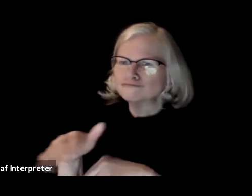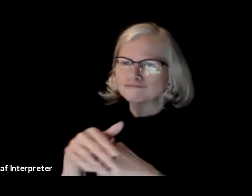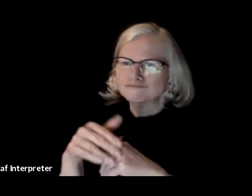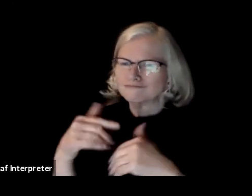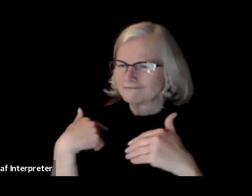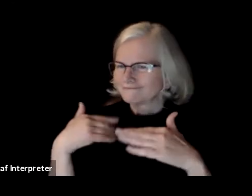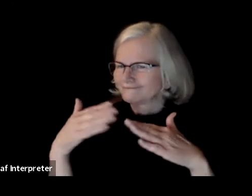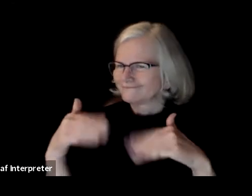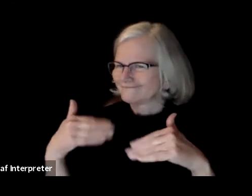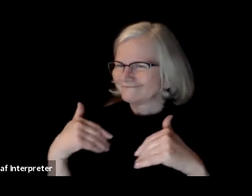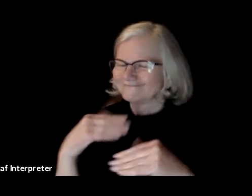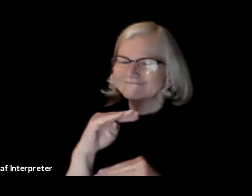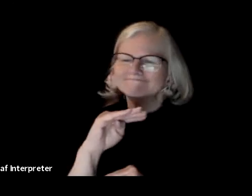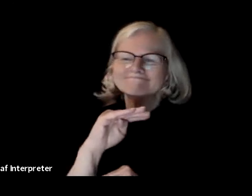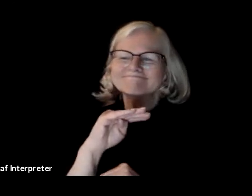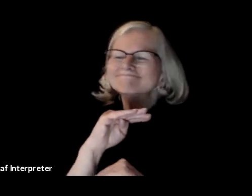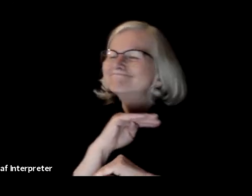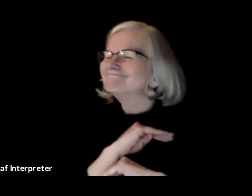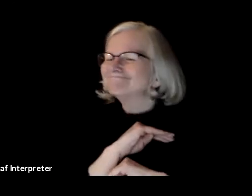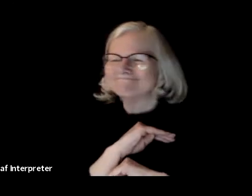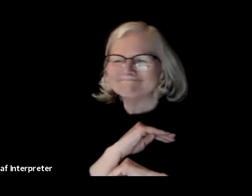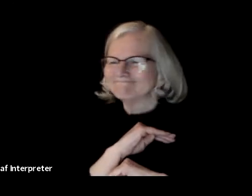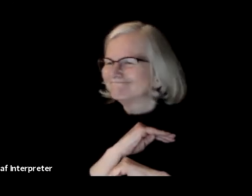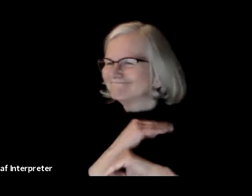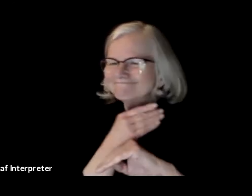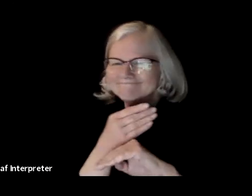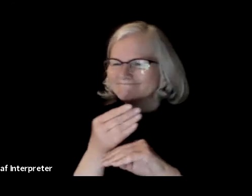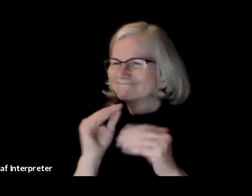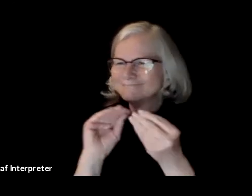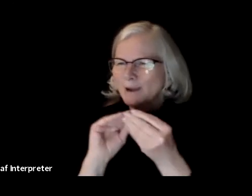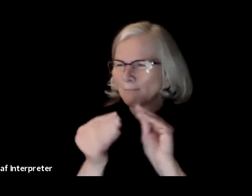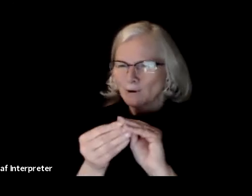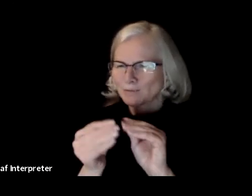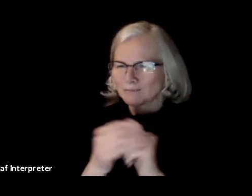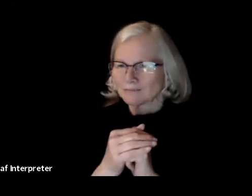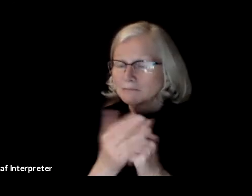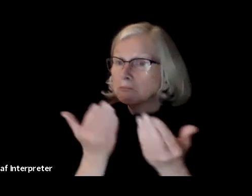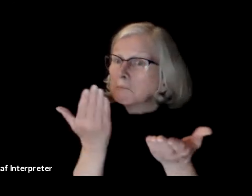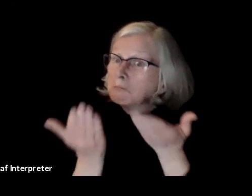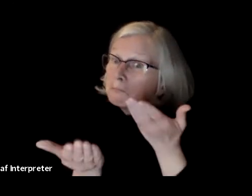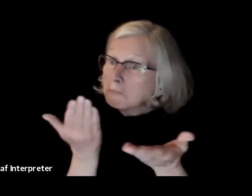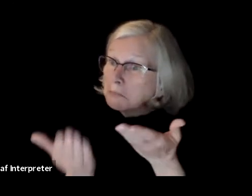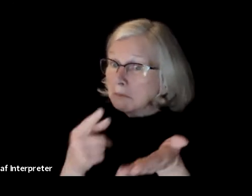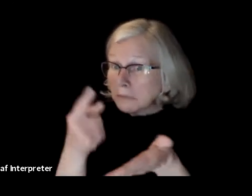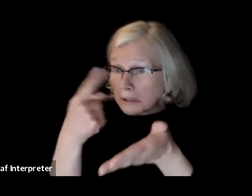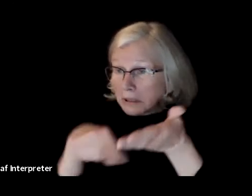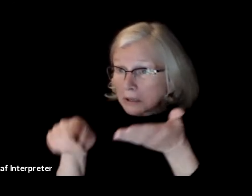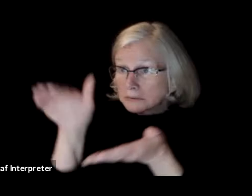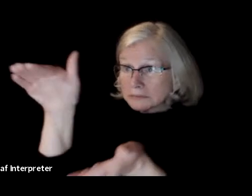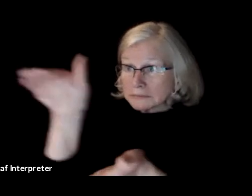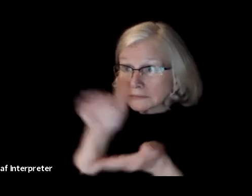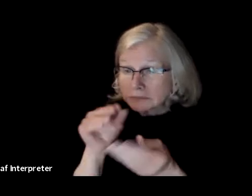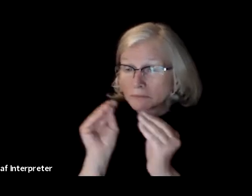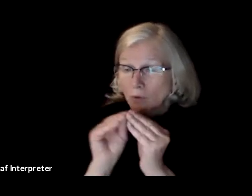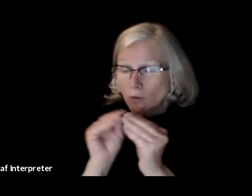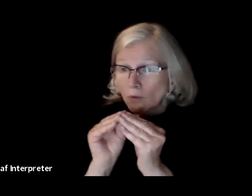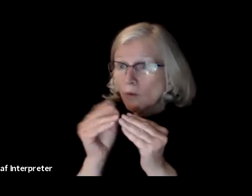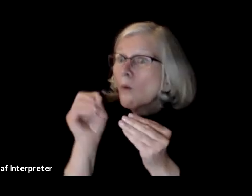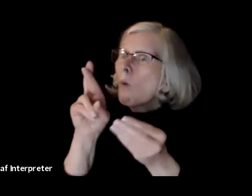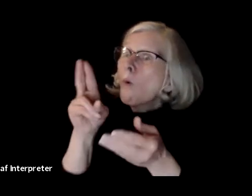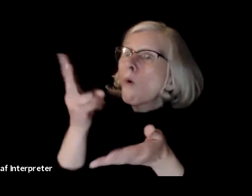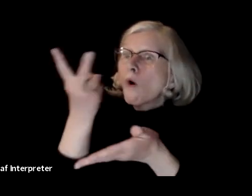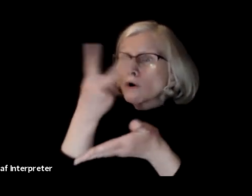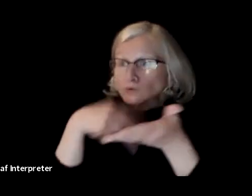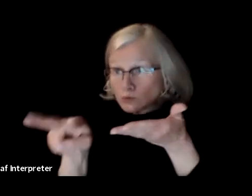So it may be that we'll get that in our allocation next week, or it may be the first week in April, but we know it